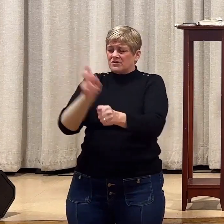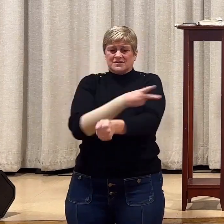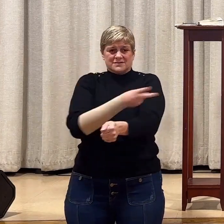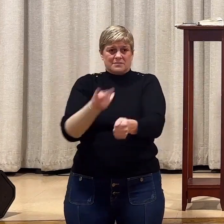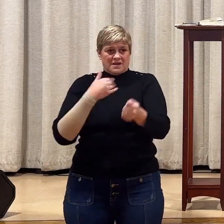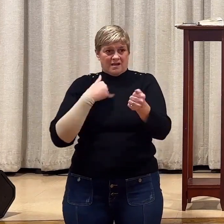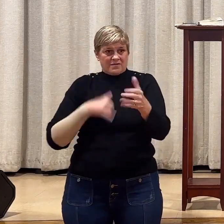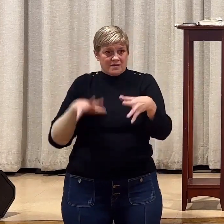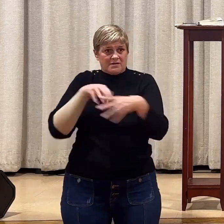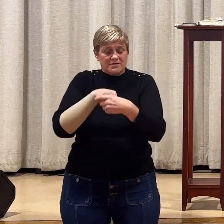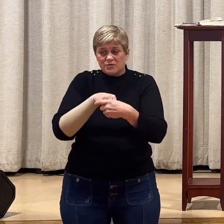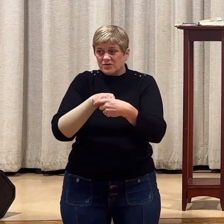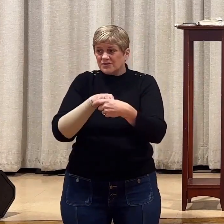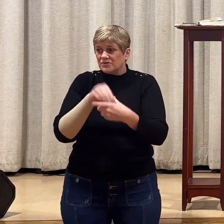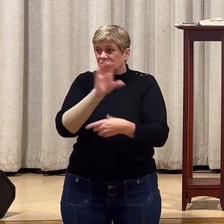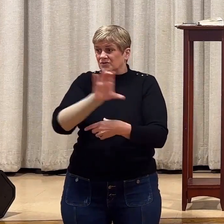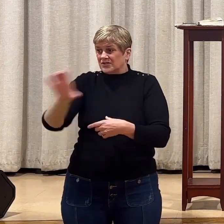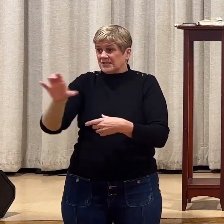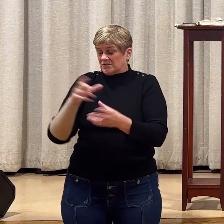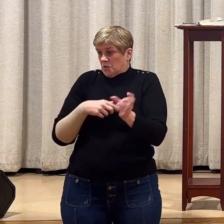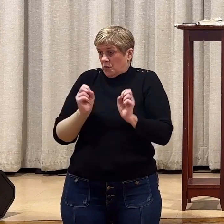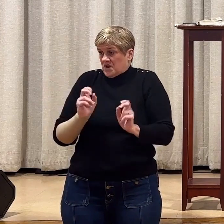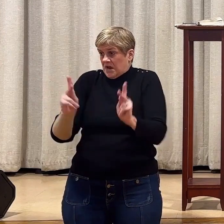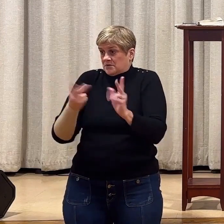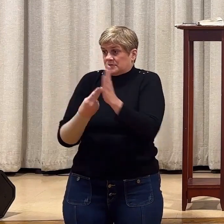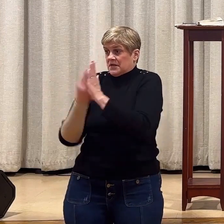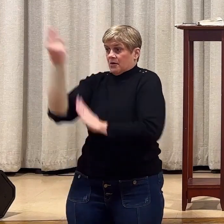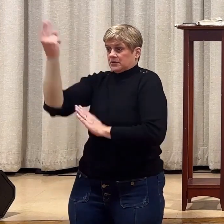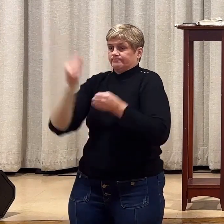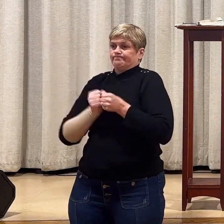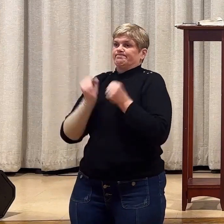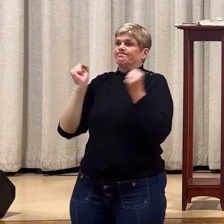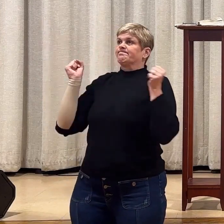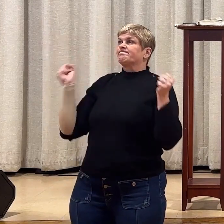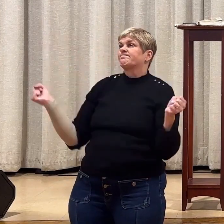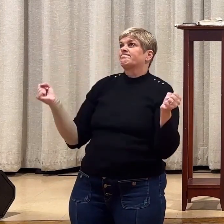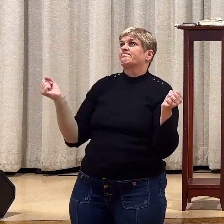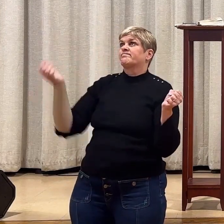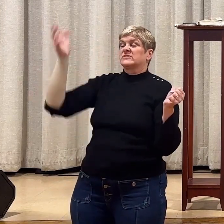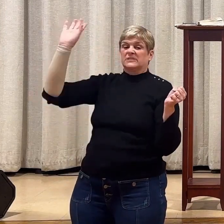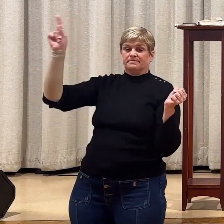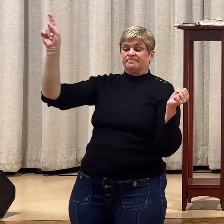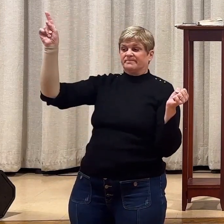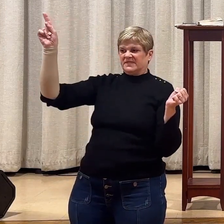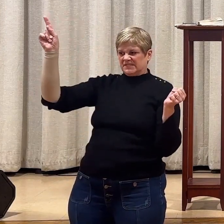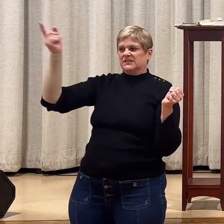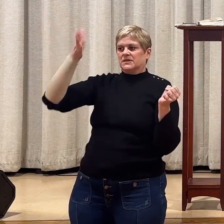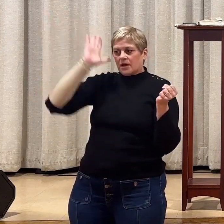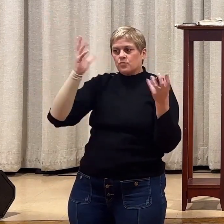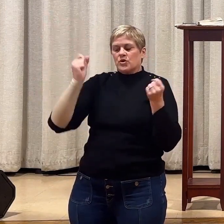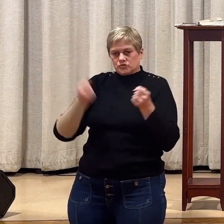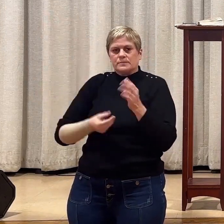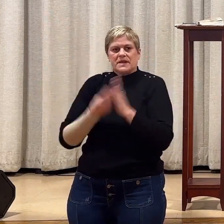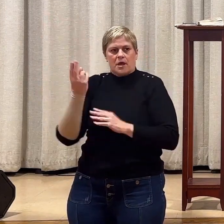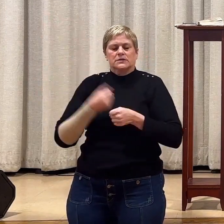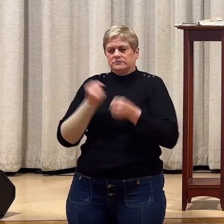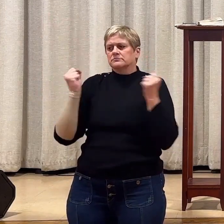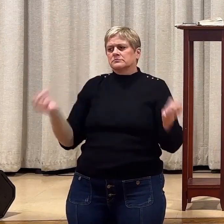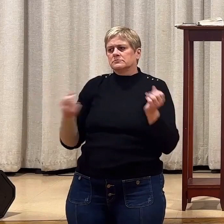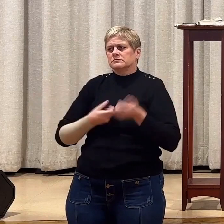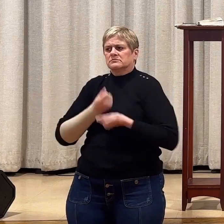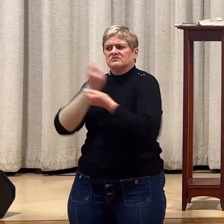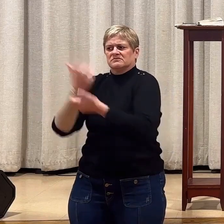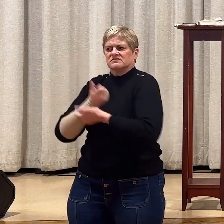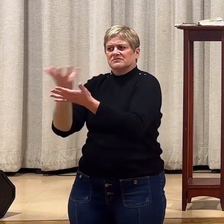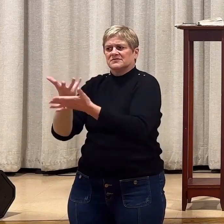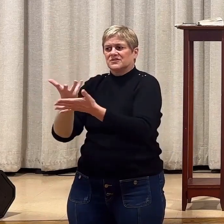So church, Coastal Christian, it is okay to be honest with God. In fact, he wants you to be. So contentment doesn't